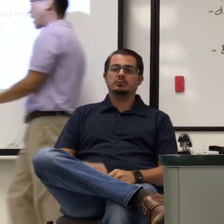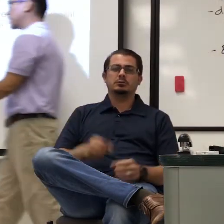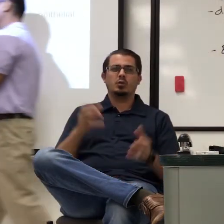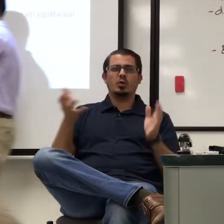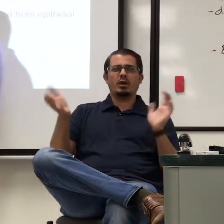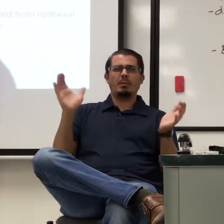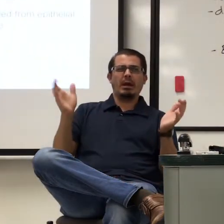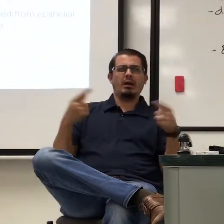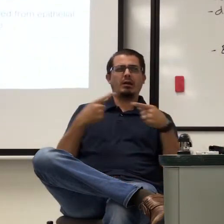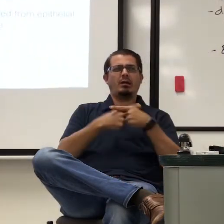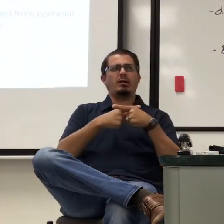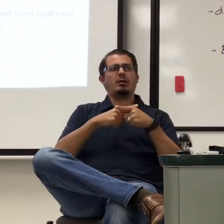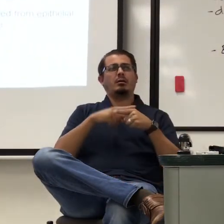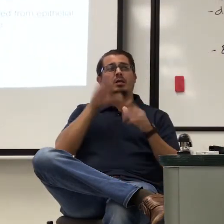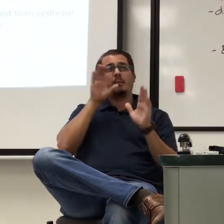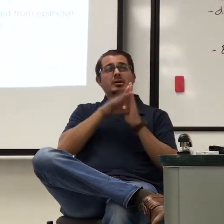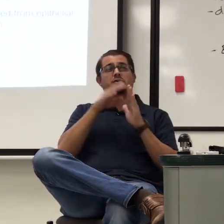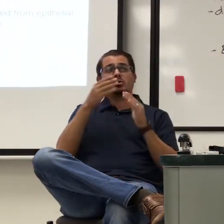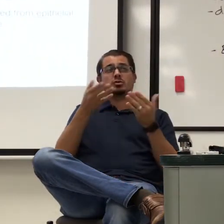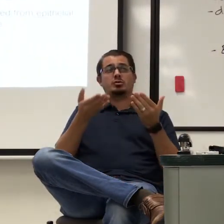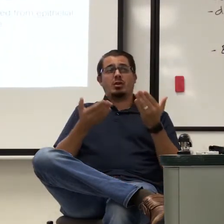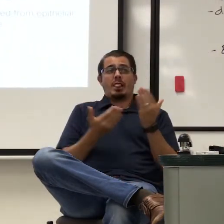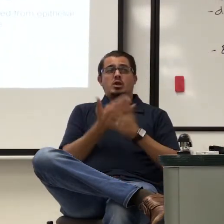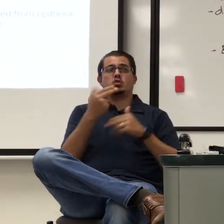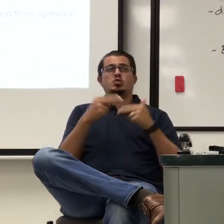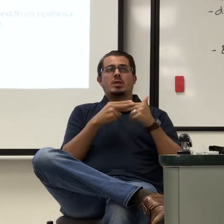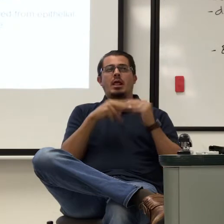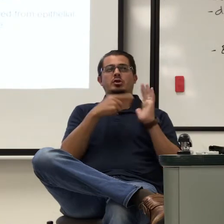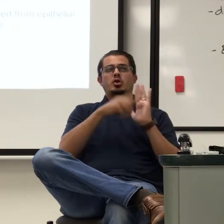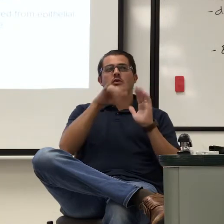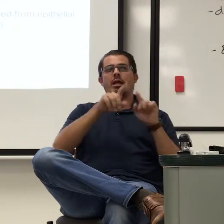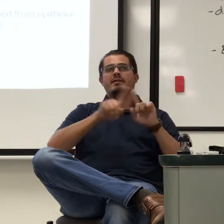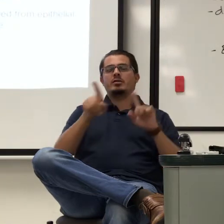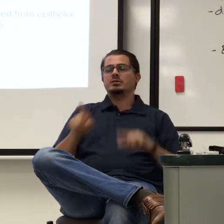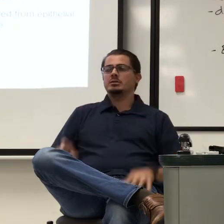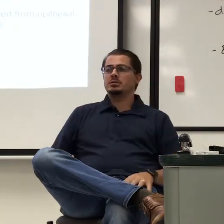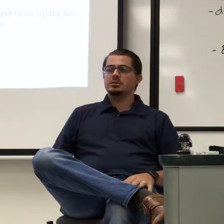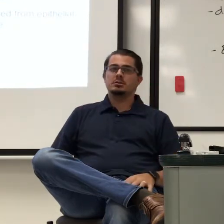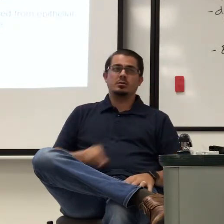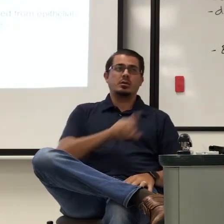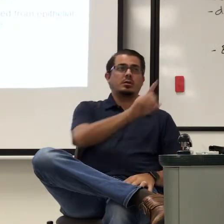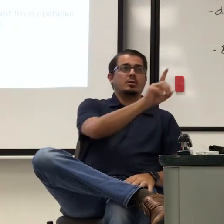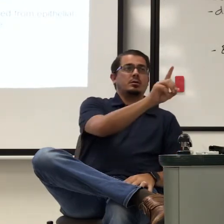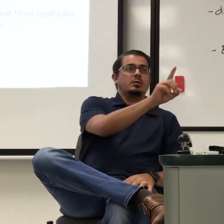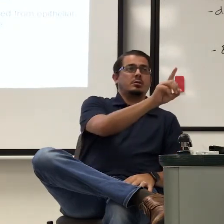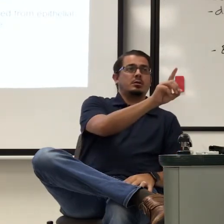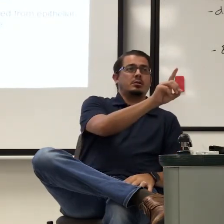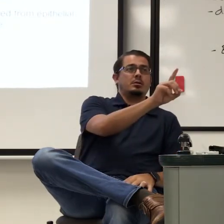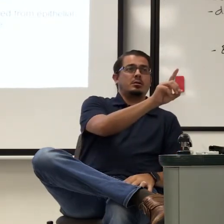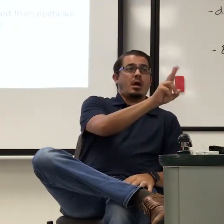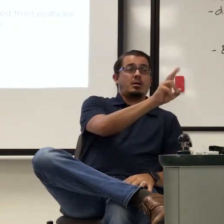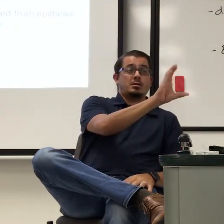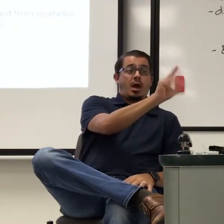and contrast. The picture on the next slide kind of shows you that difference between the ducts and the no ducts.